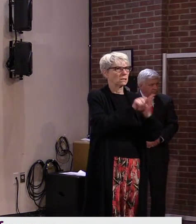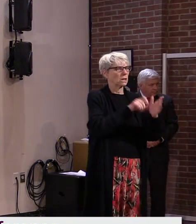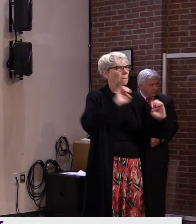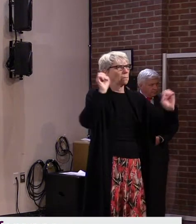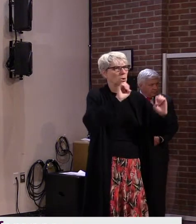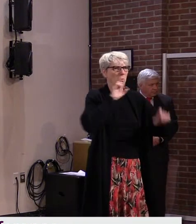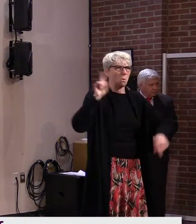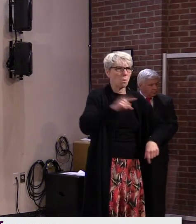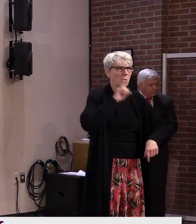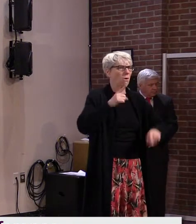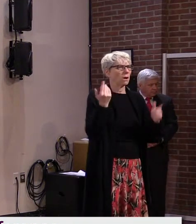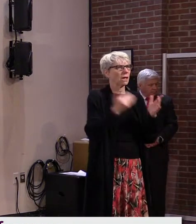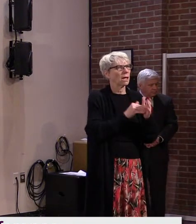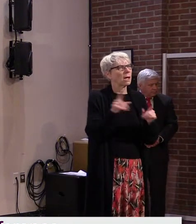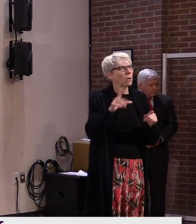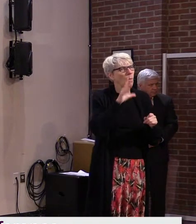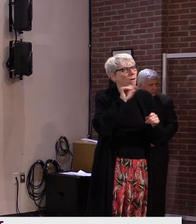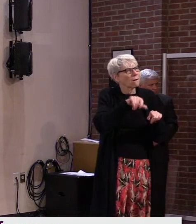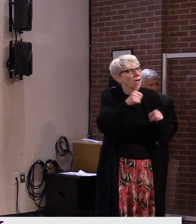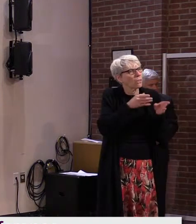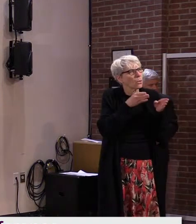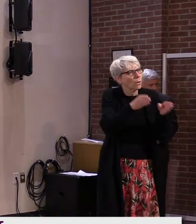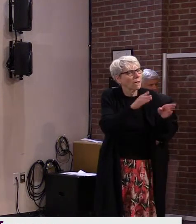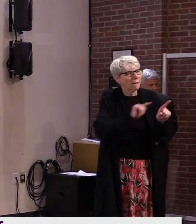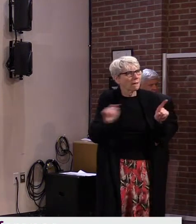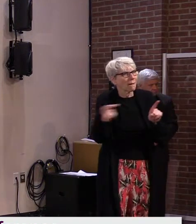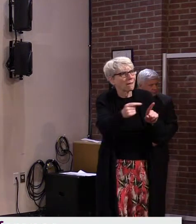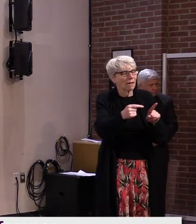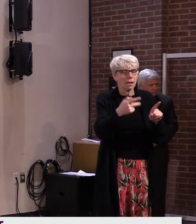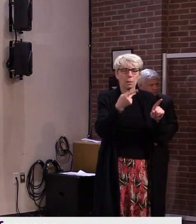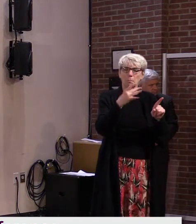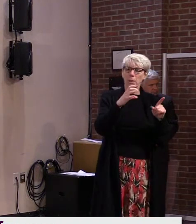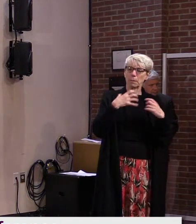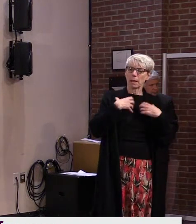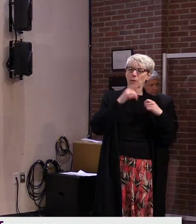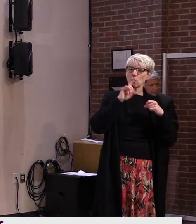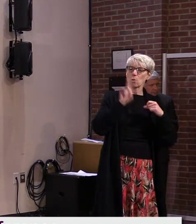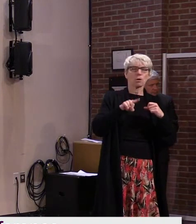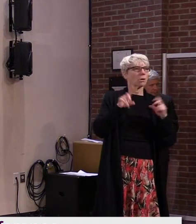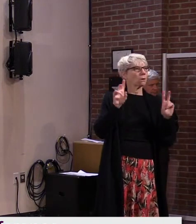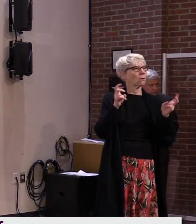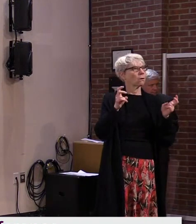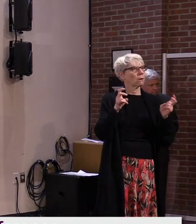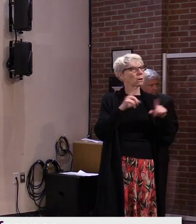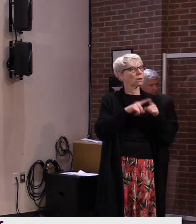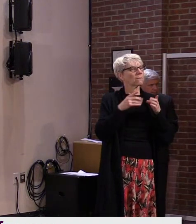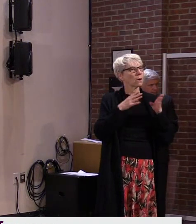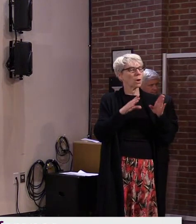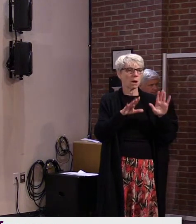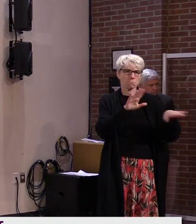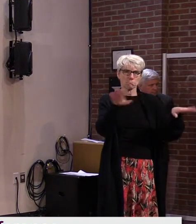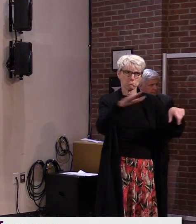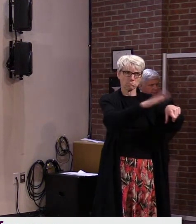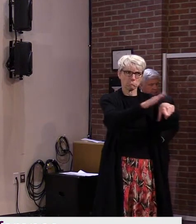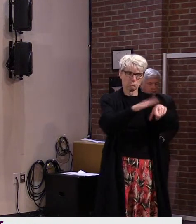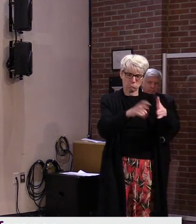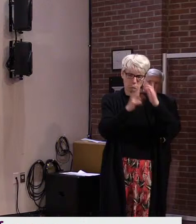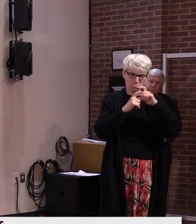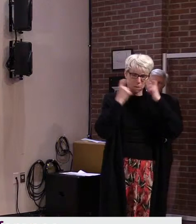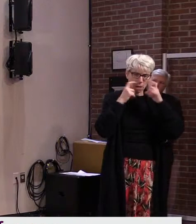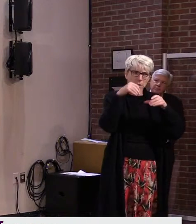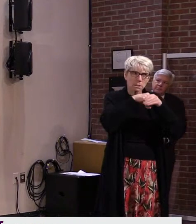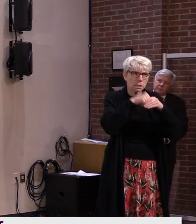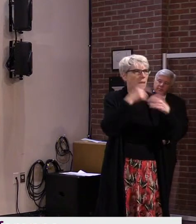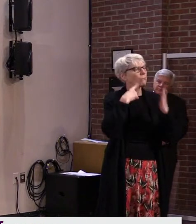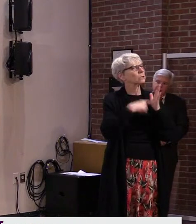another avenue that your administration could take to either place restrictions or mandate masks indoors?